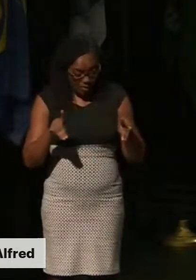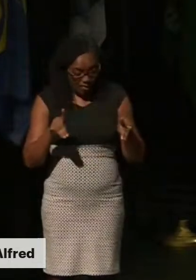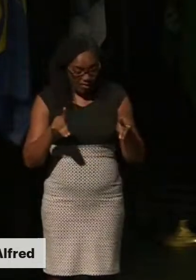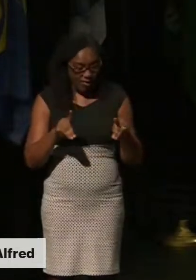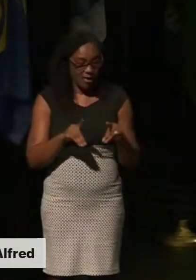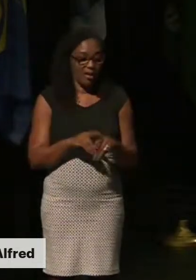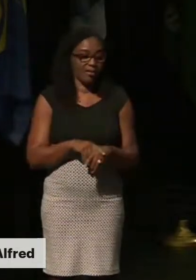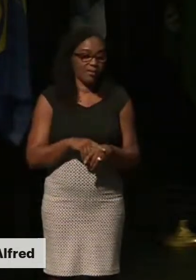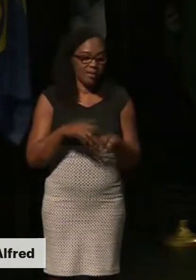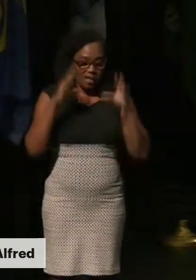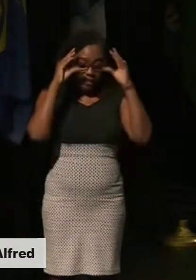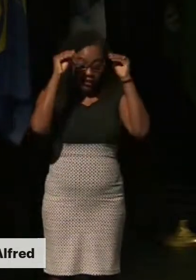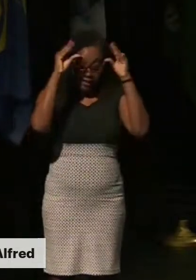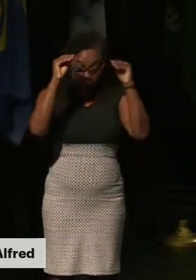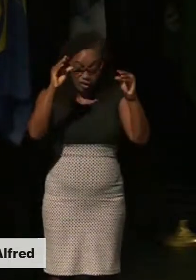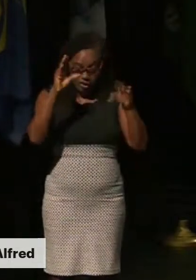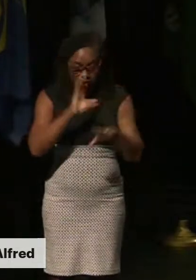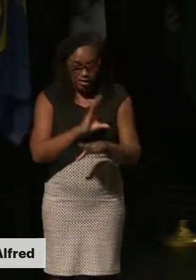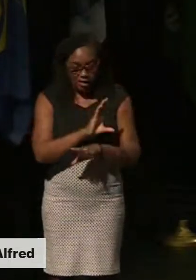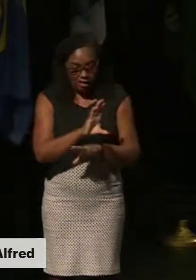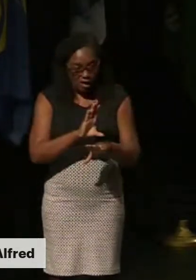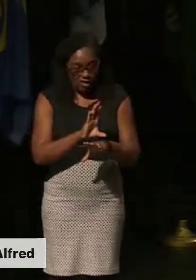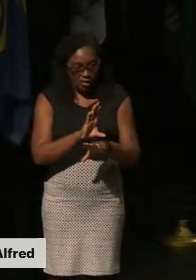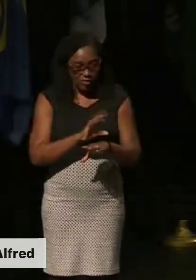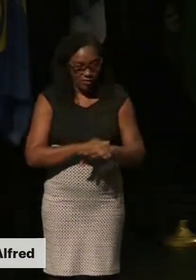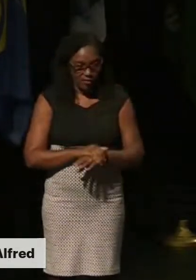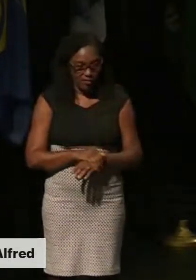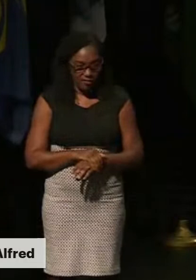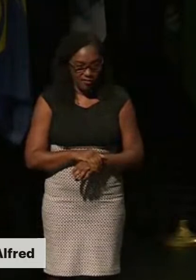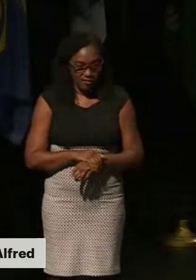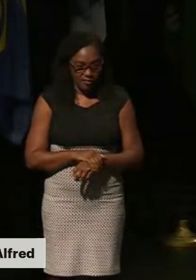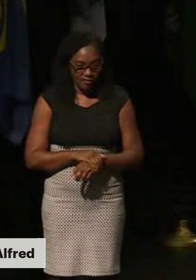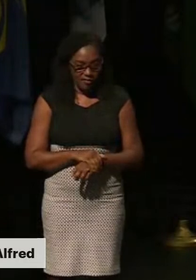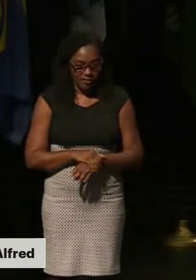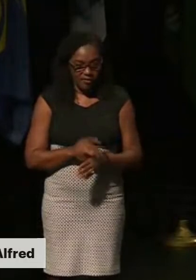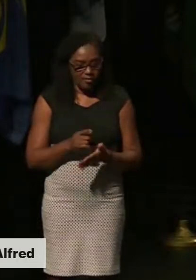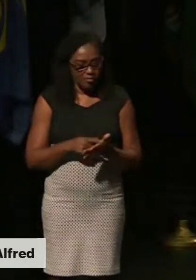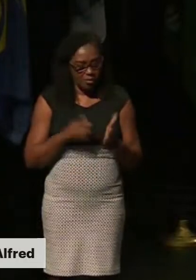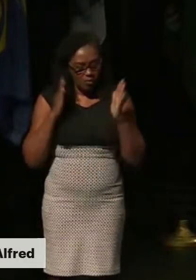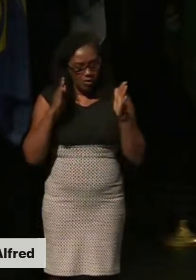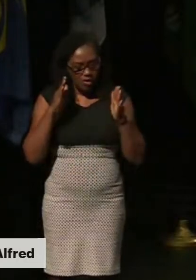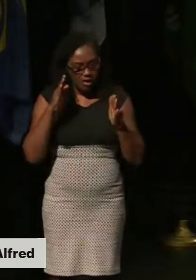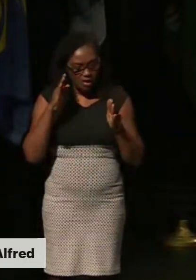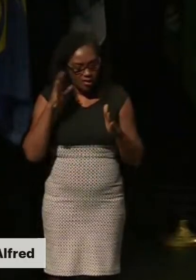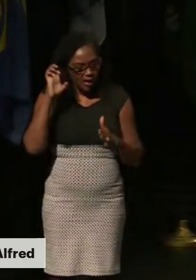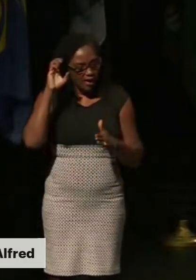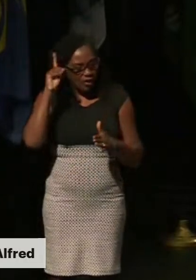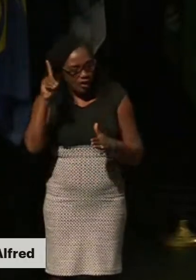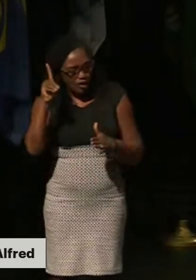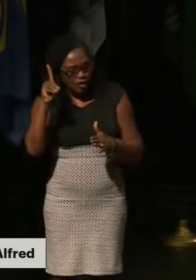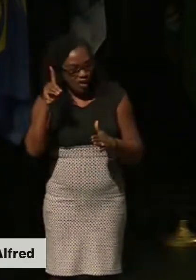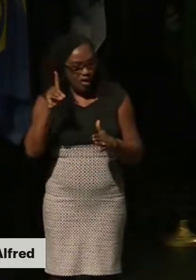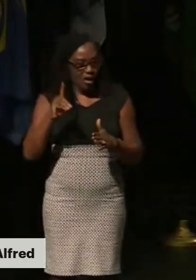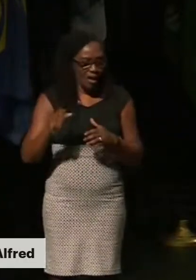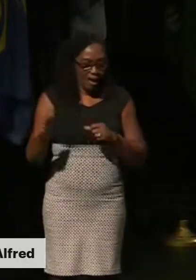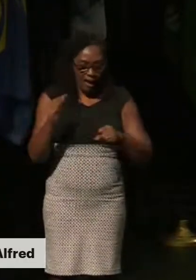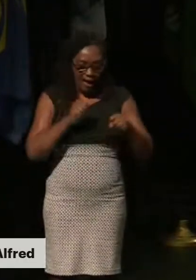College and a Master of Arts in Educational Theater at New York University.